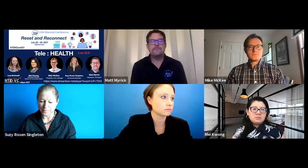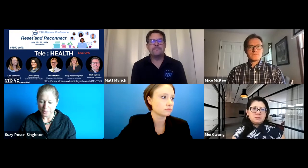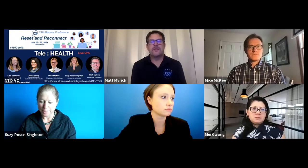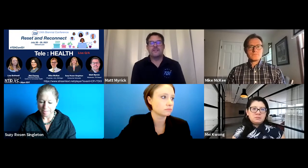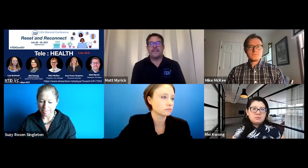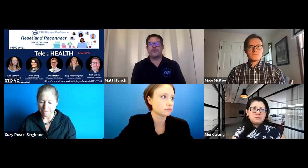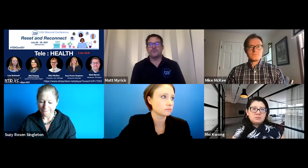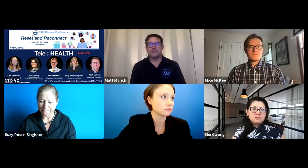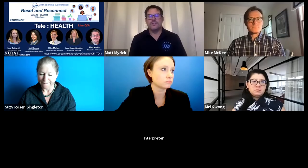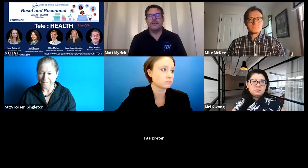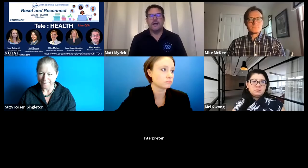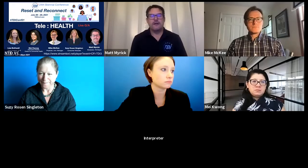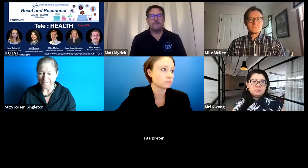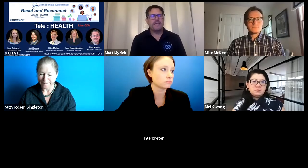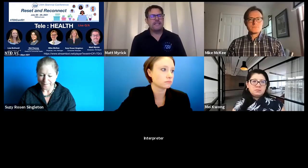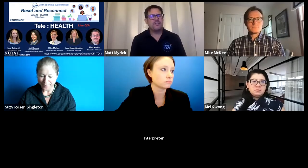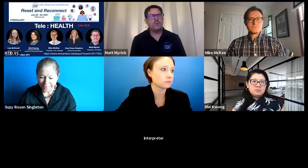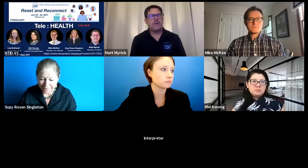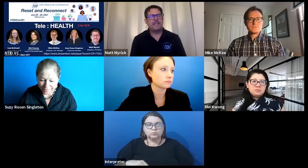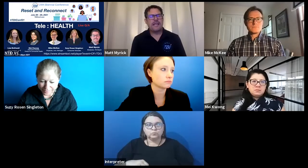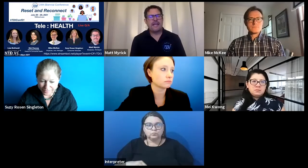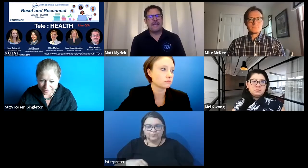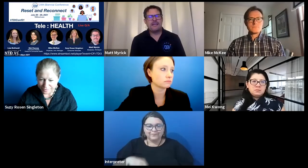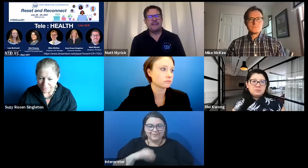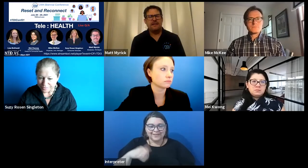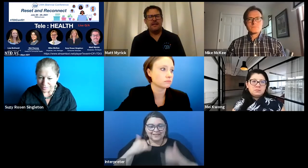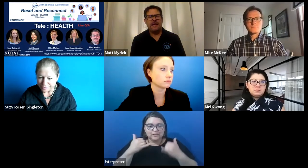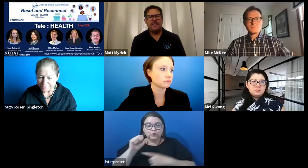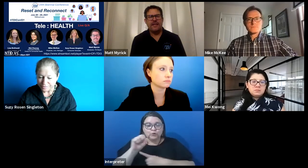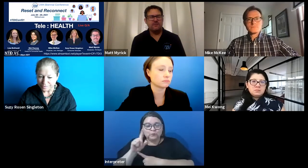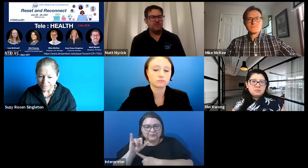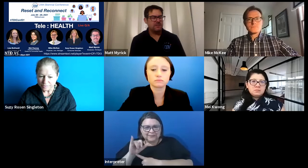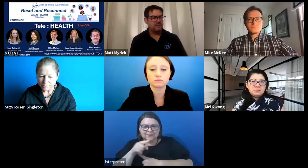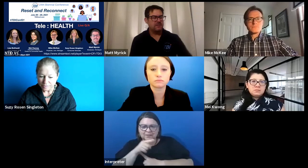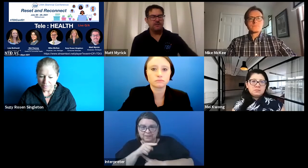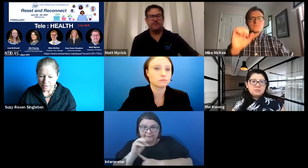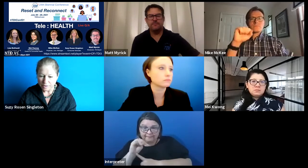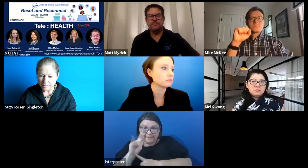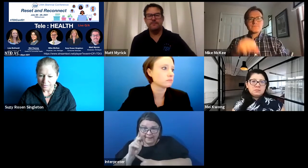Okay, thank you, Suzy. Mike, did you wanted to add anything else?